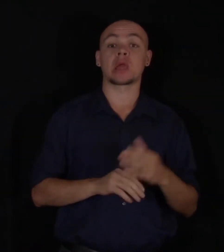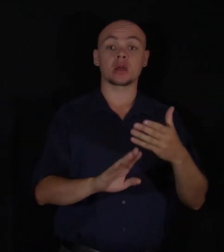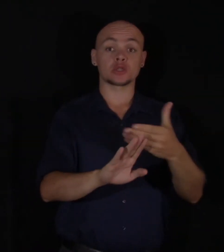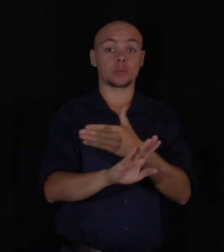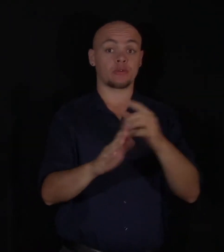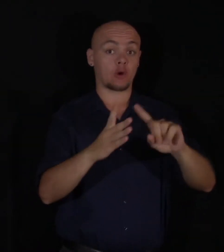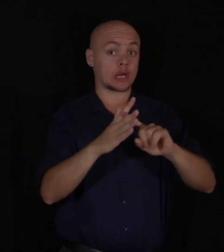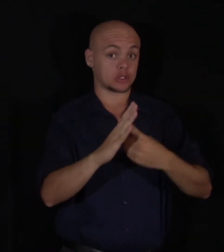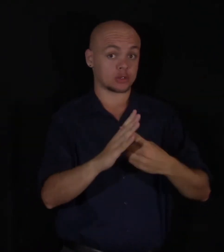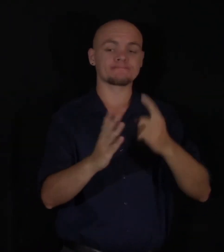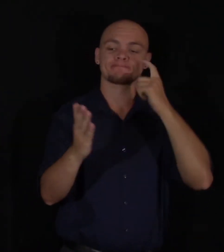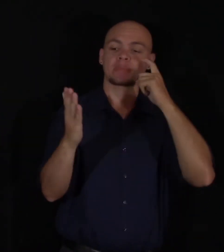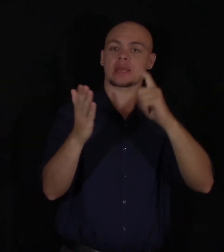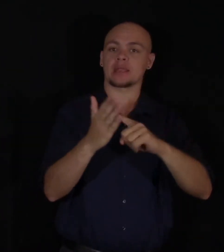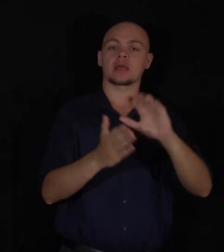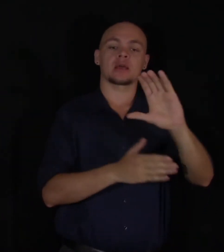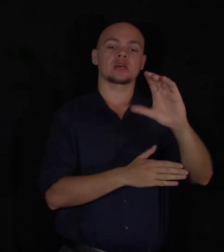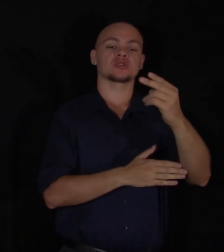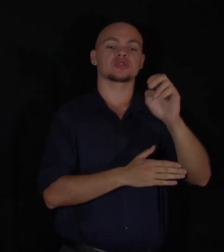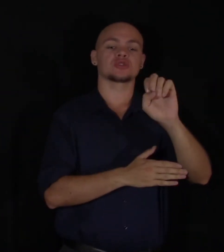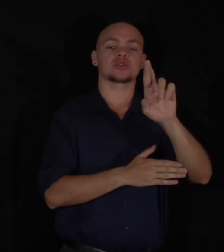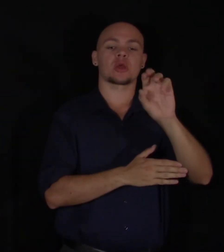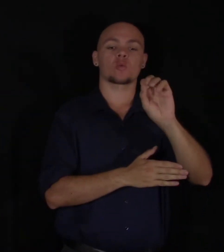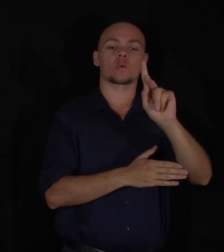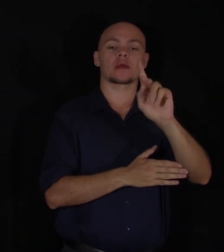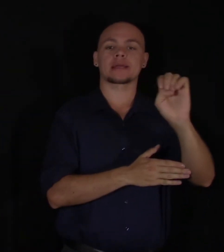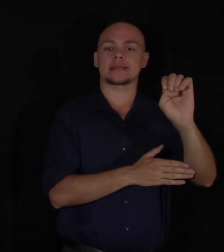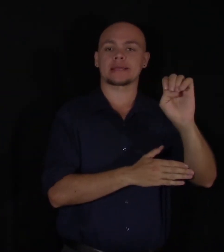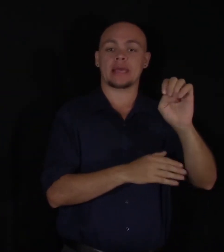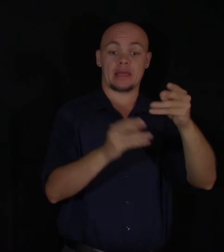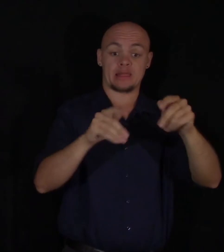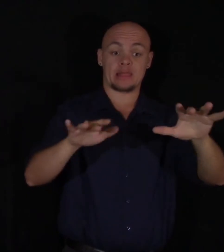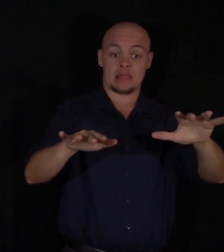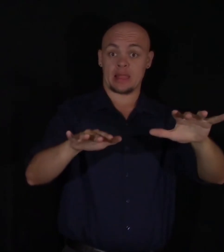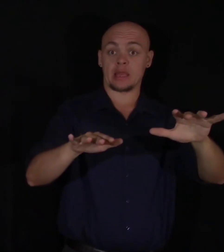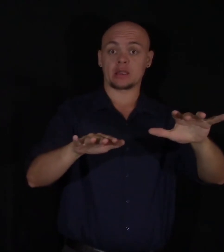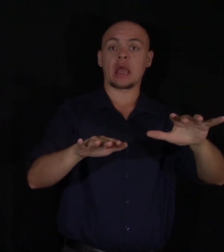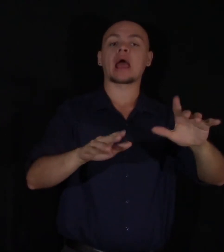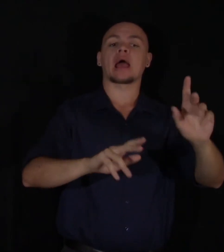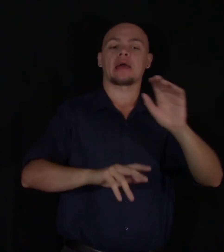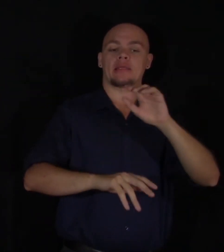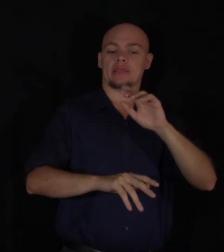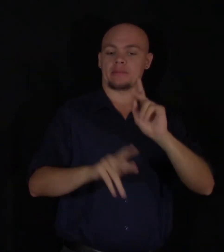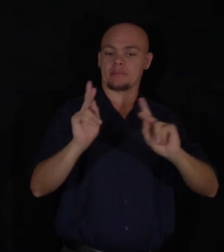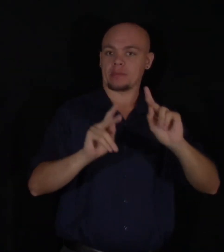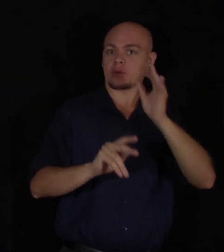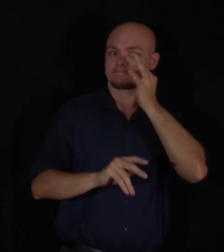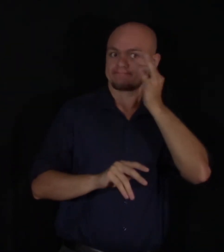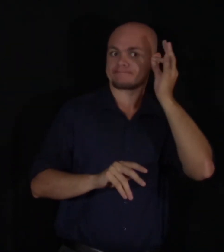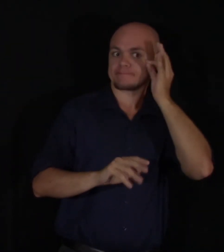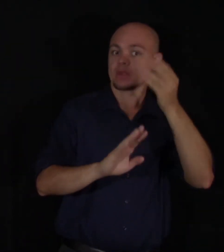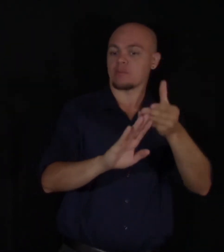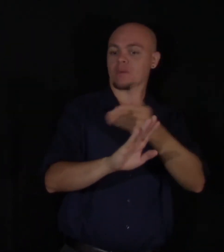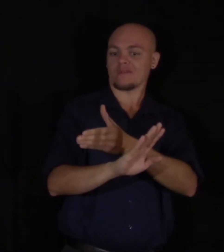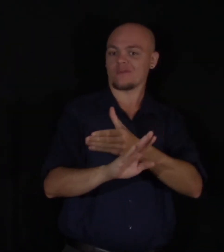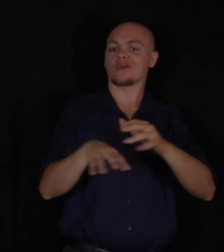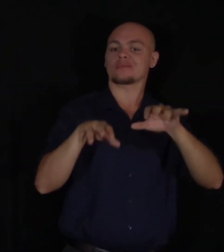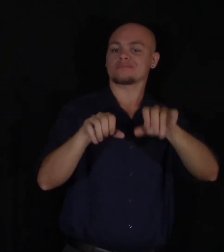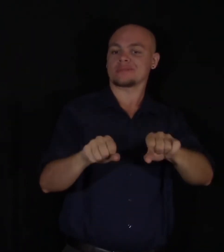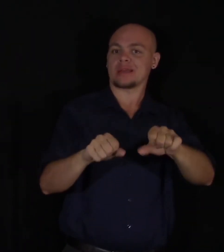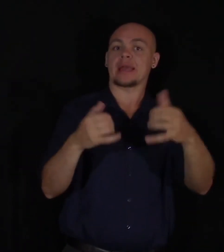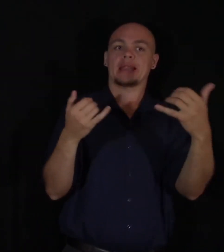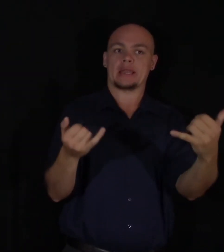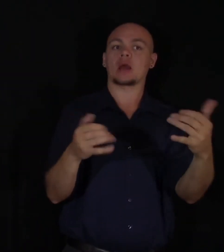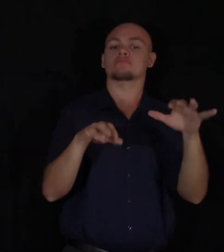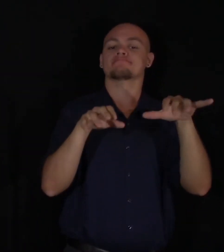I start, I want to acknowledge the Cherokee land we stand on and the indigenous people that occupy this land now and before. I